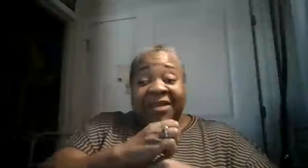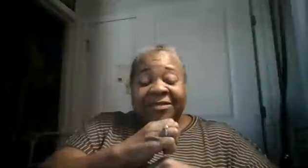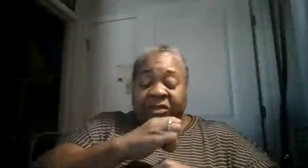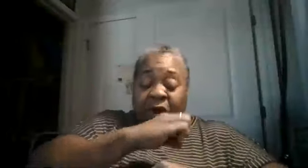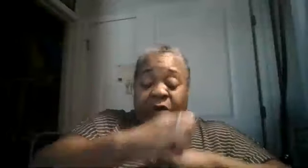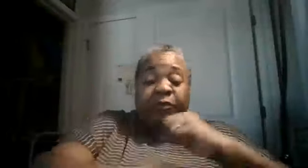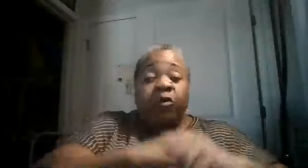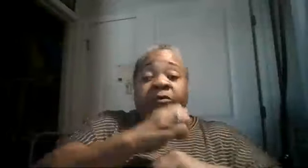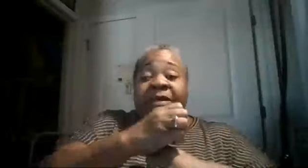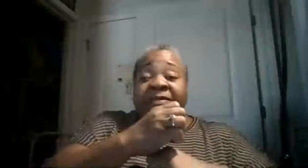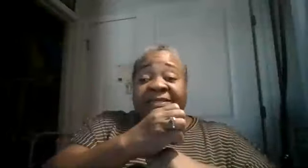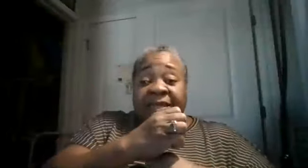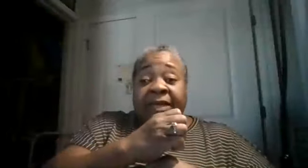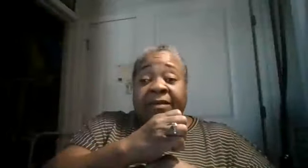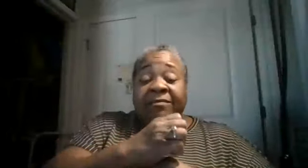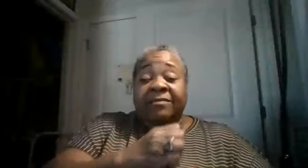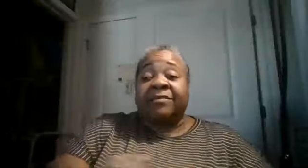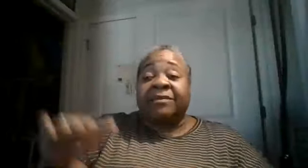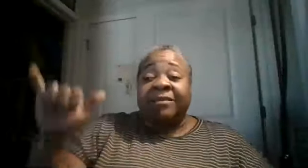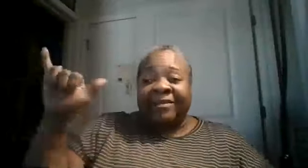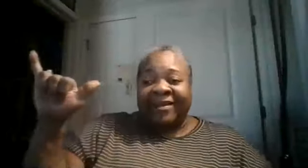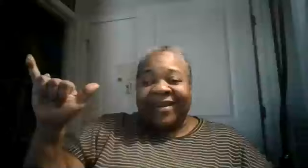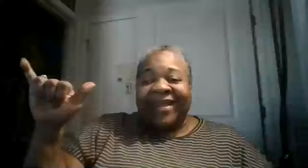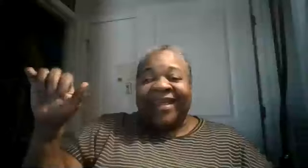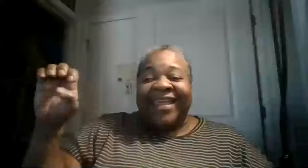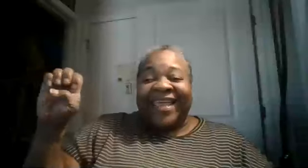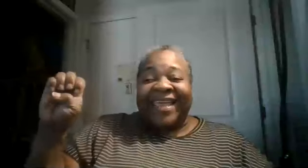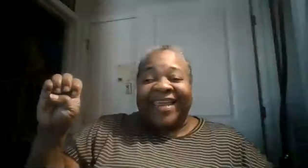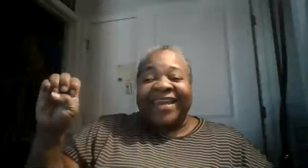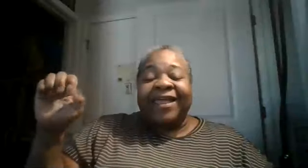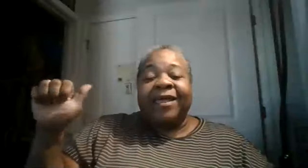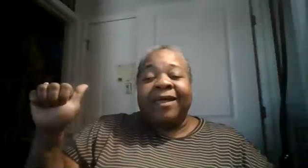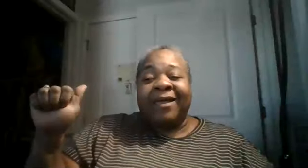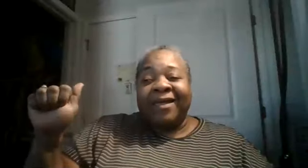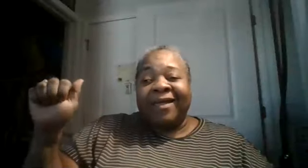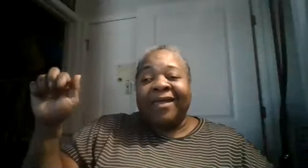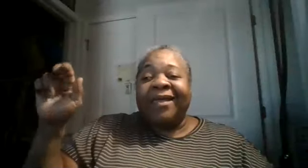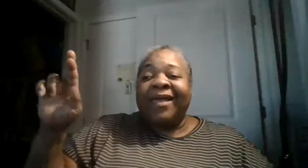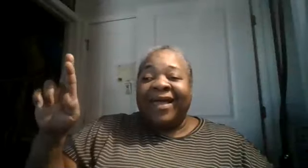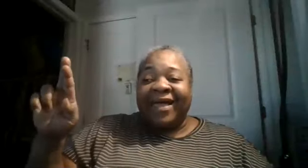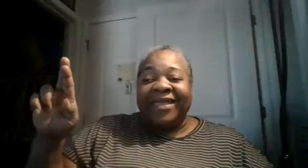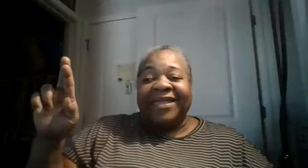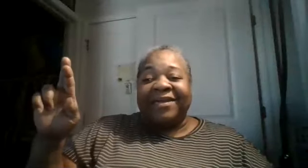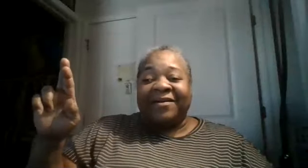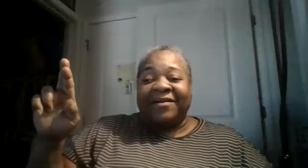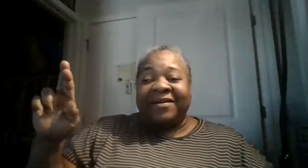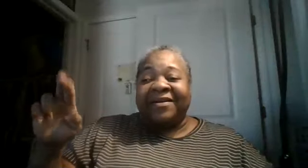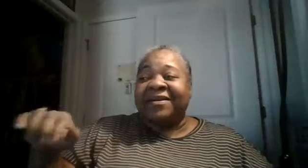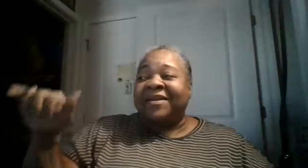The earth going around the sun in a year.